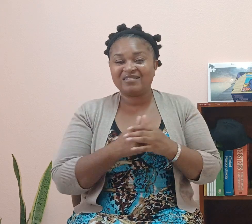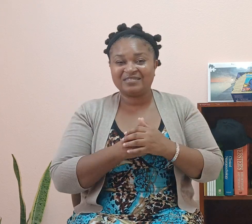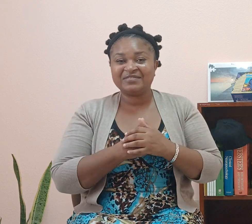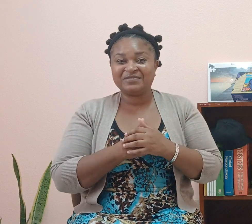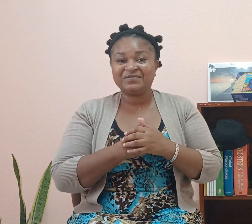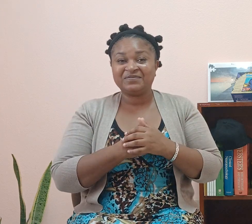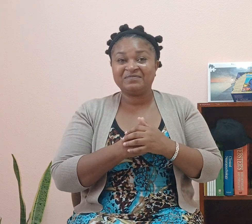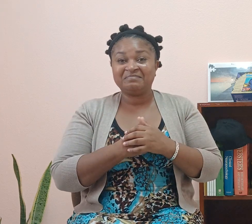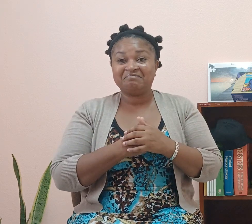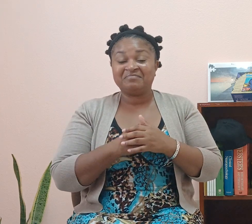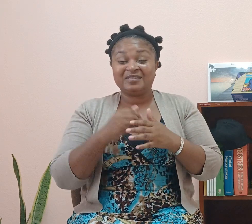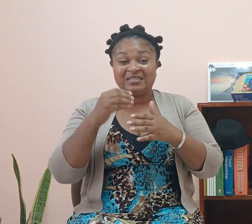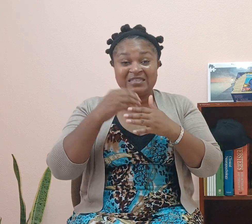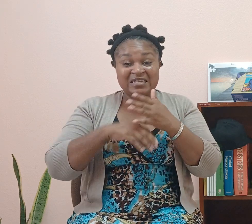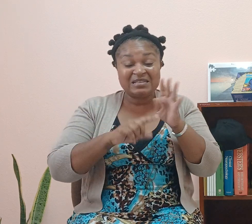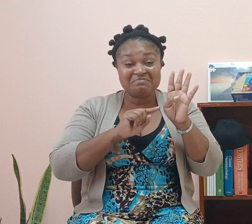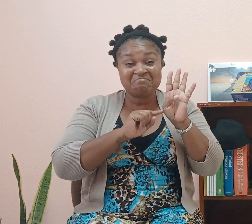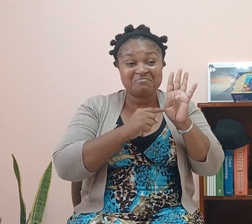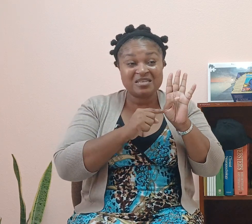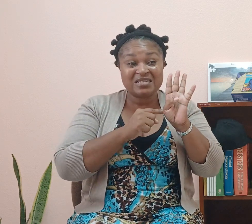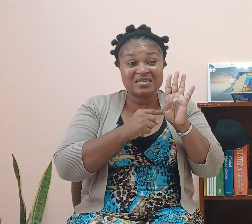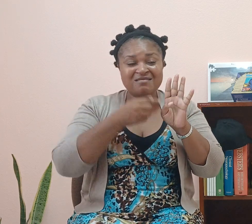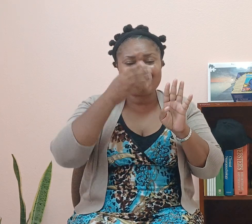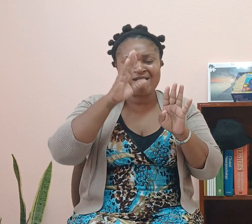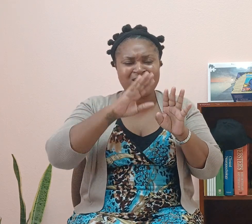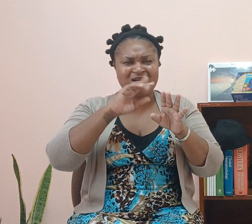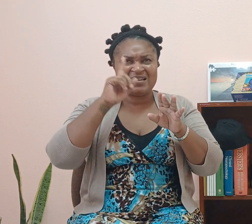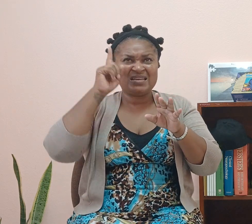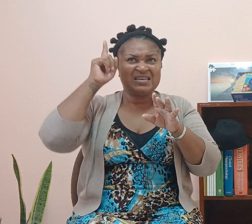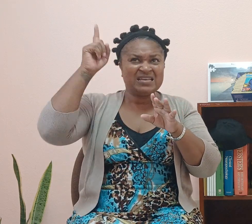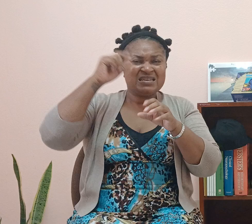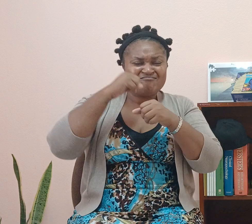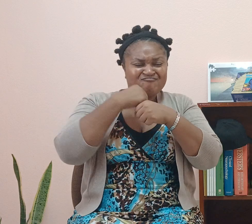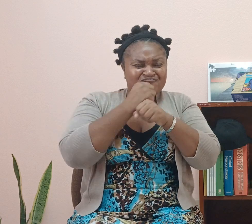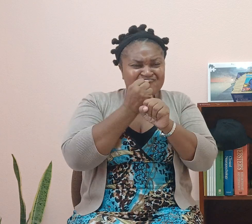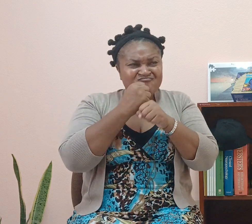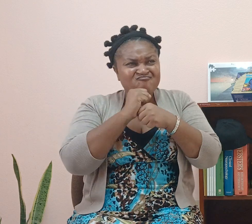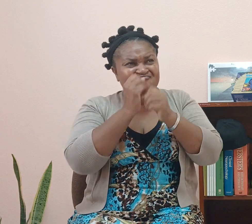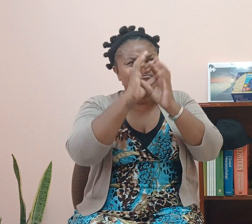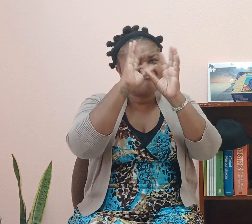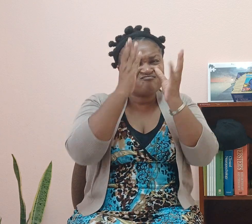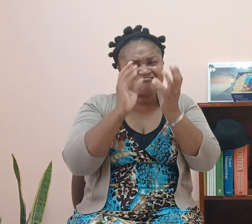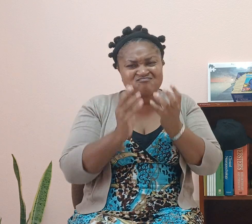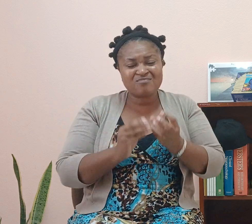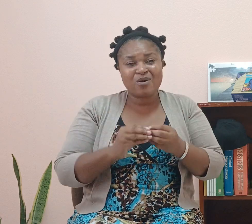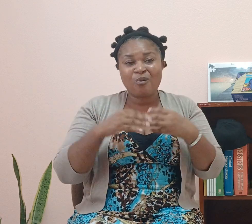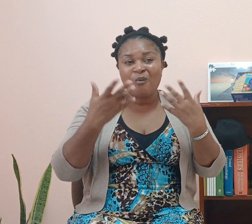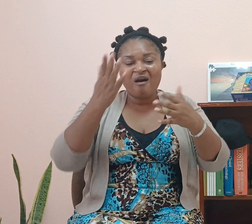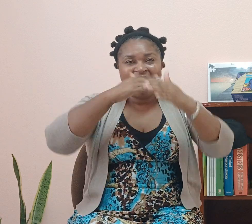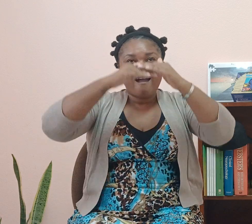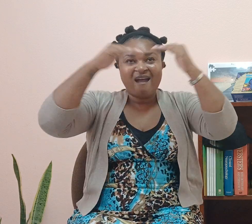In the beginning, God created the heavens and the earth.